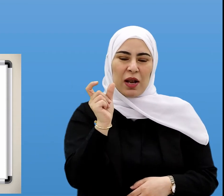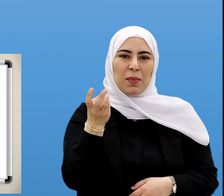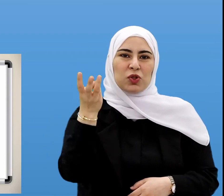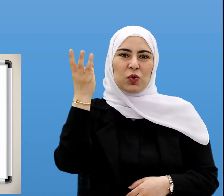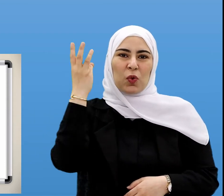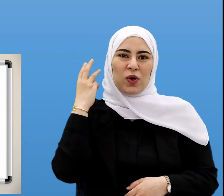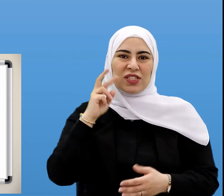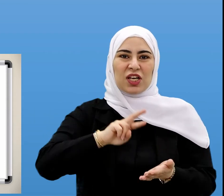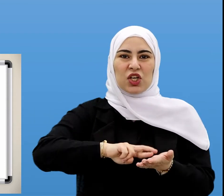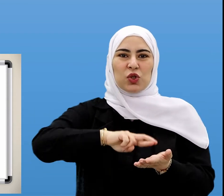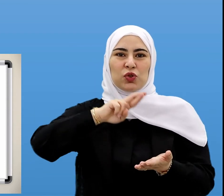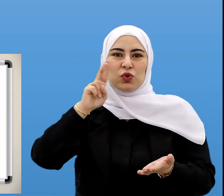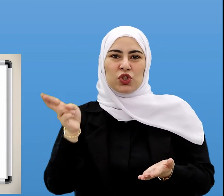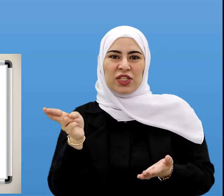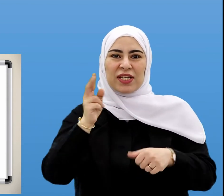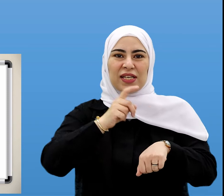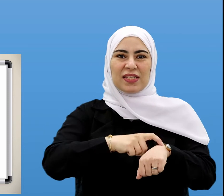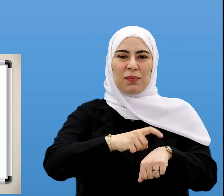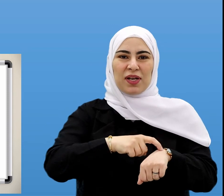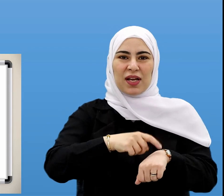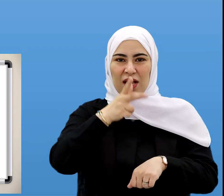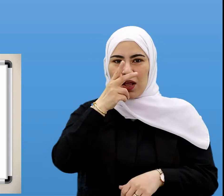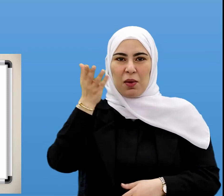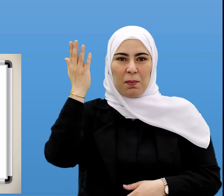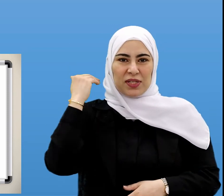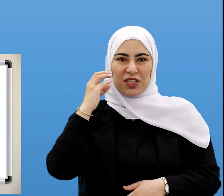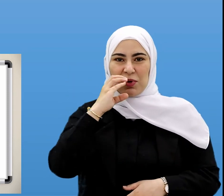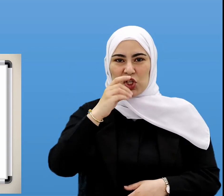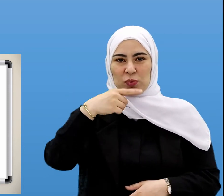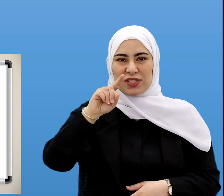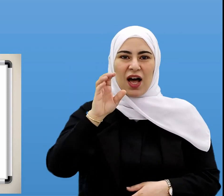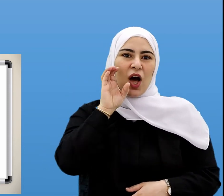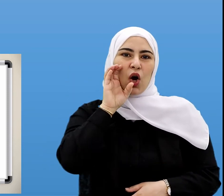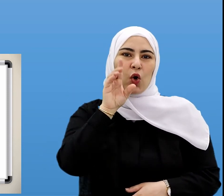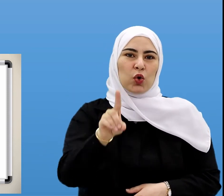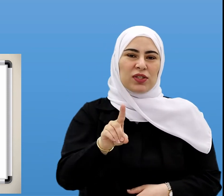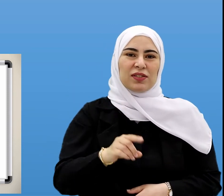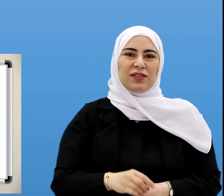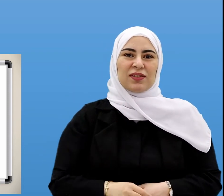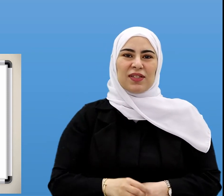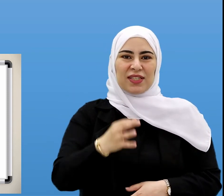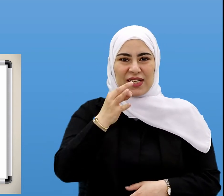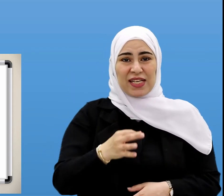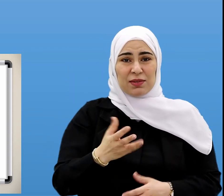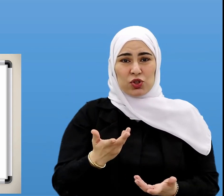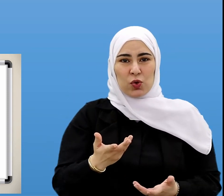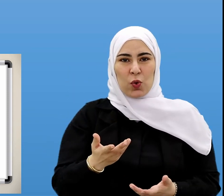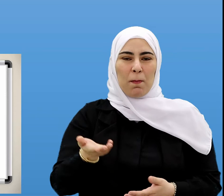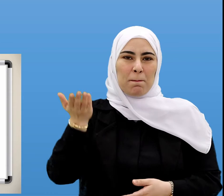the past. So the correct answer here is could. I'll read the sentence again.